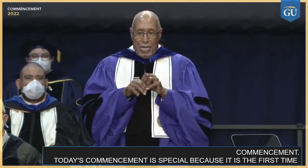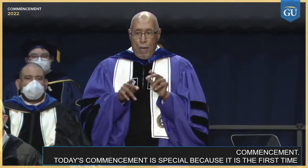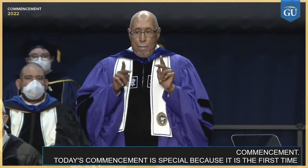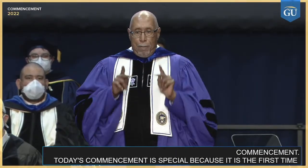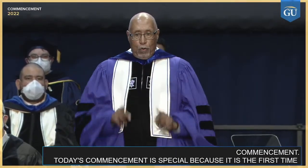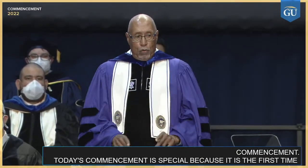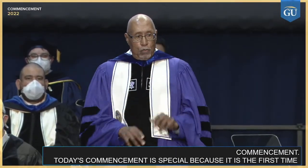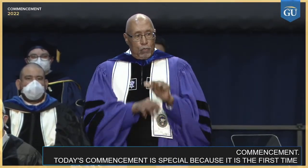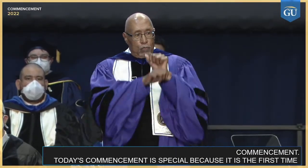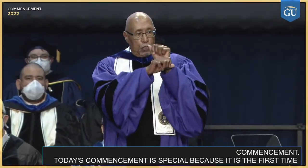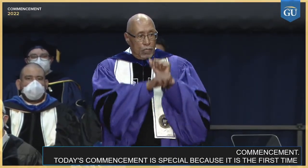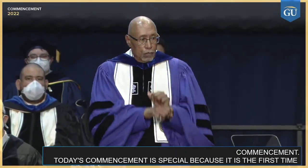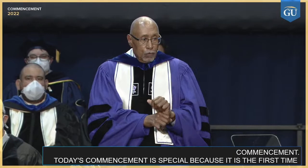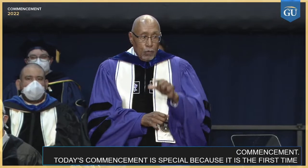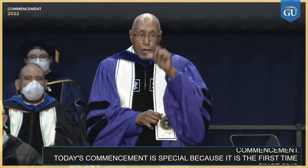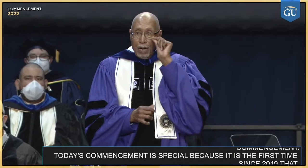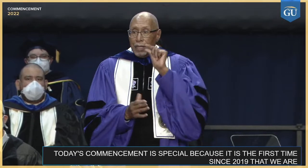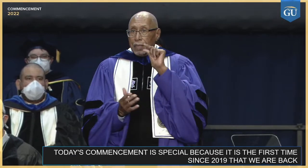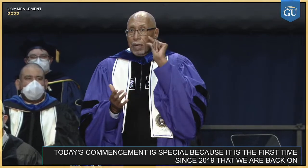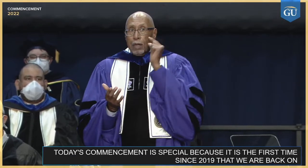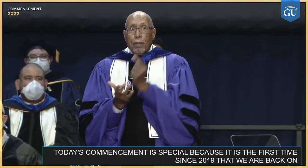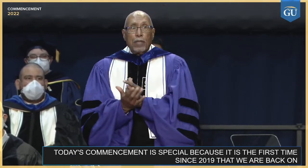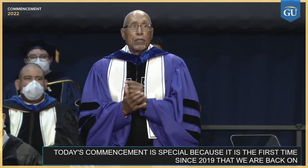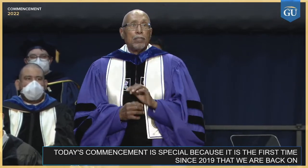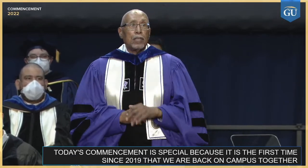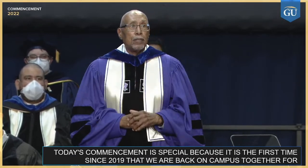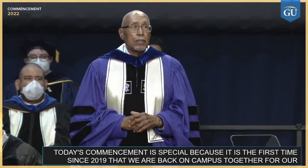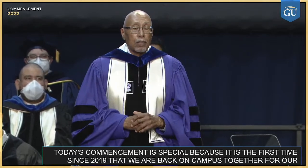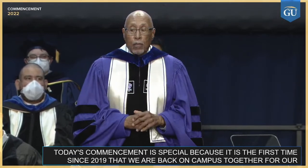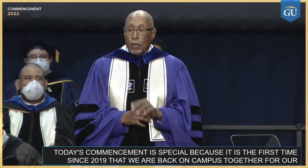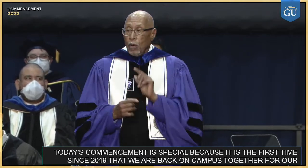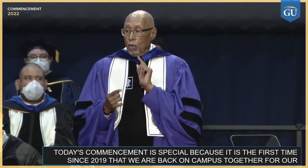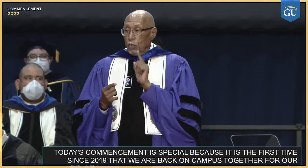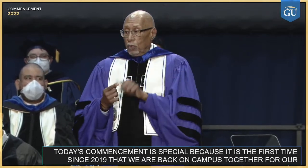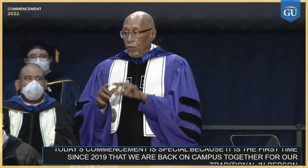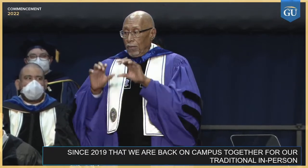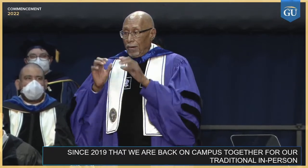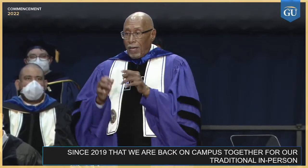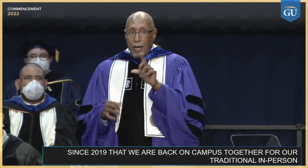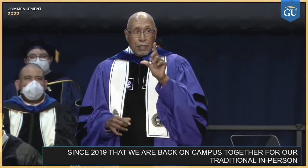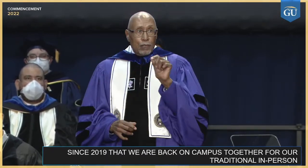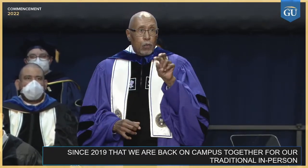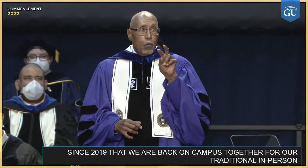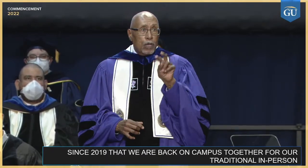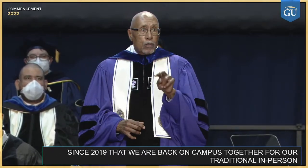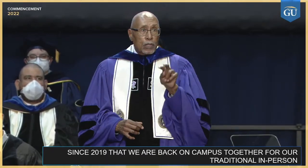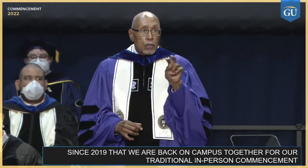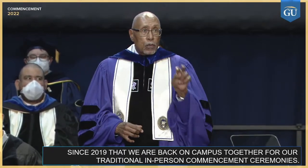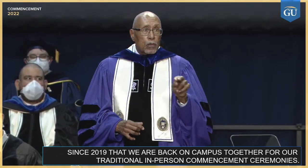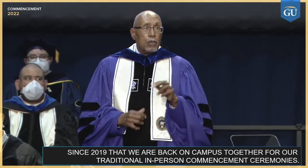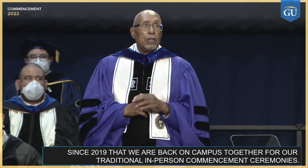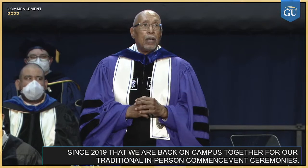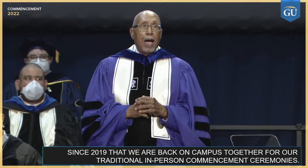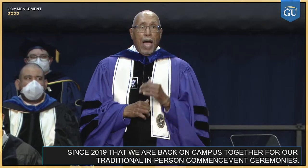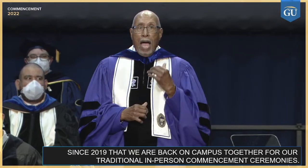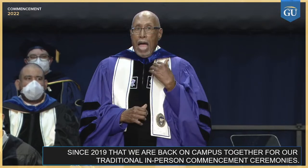on campus together for our traditional in-person commencement ceremonies. To the class